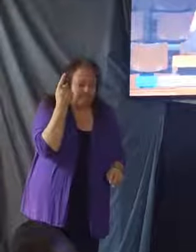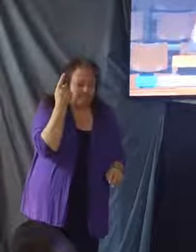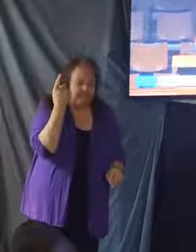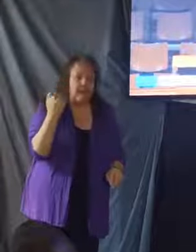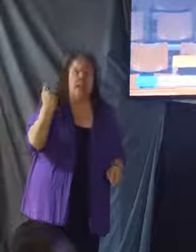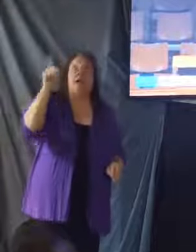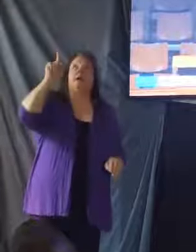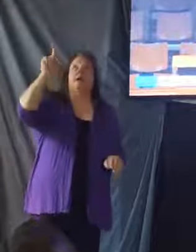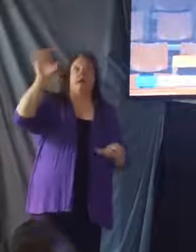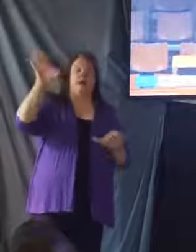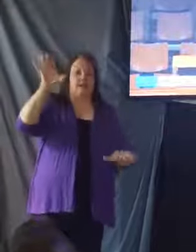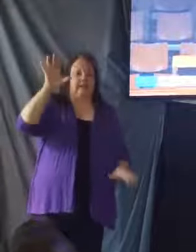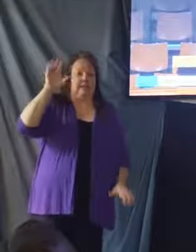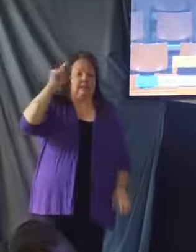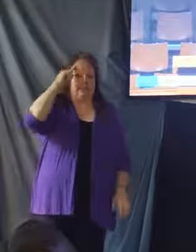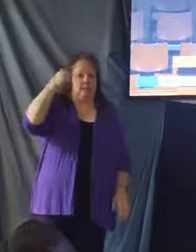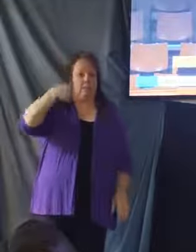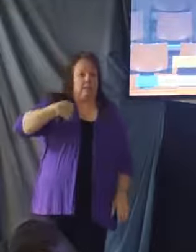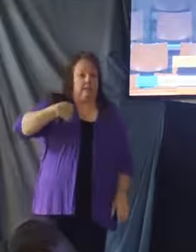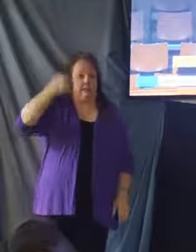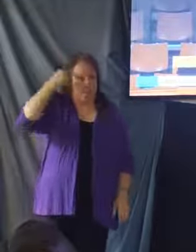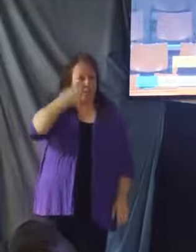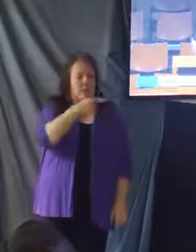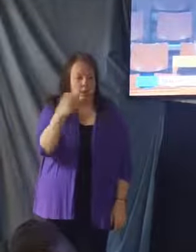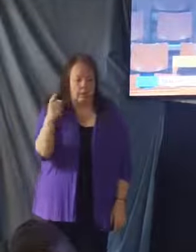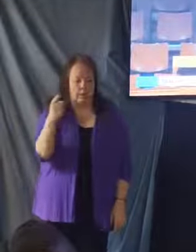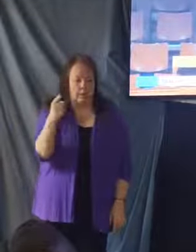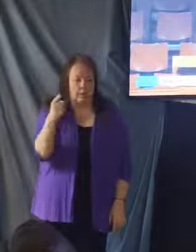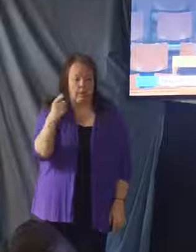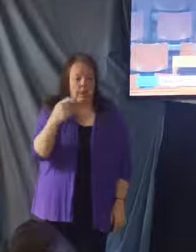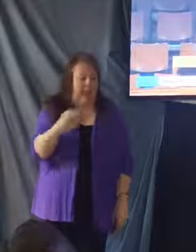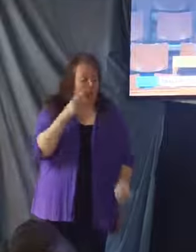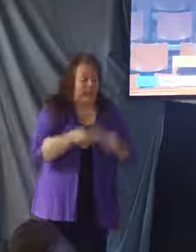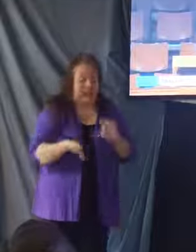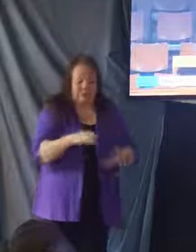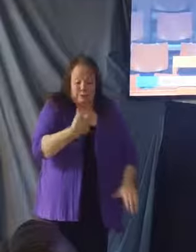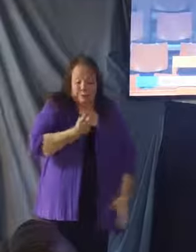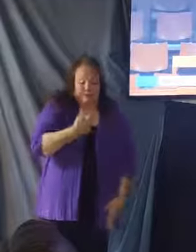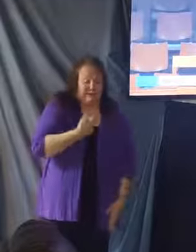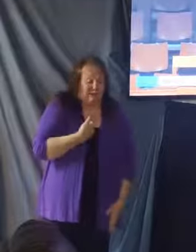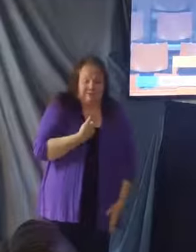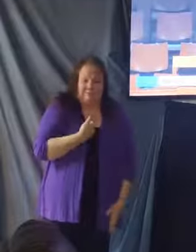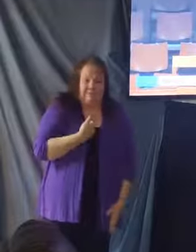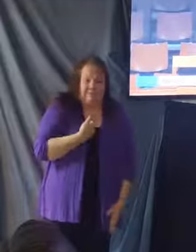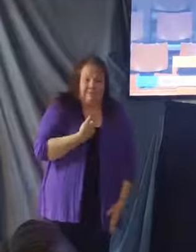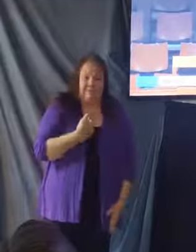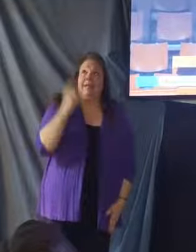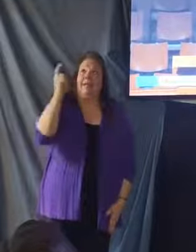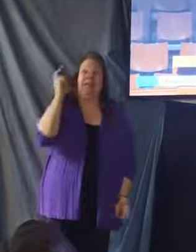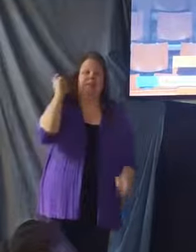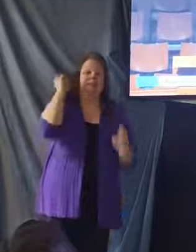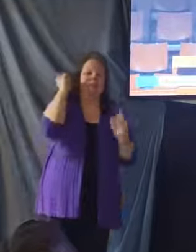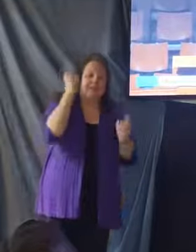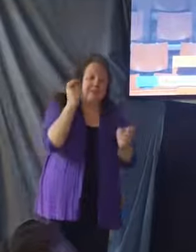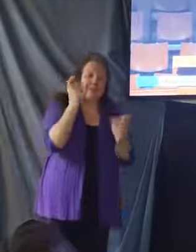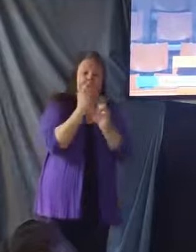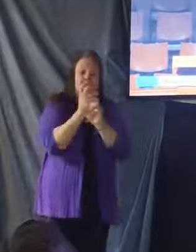God has done for us what we could not do for ourselves. He's brought